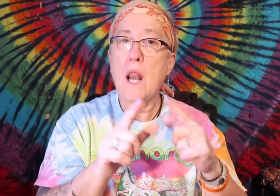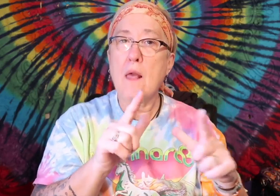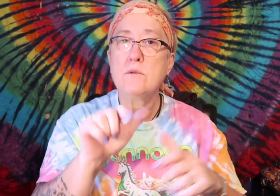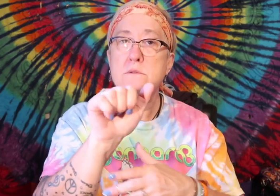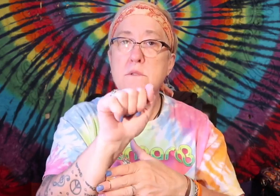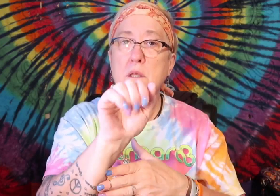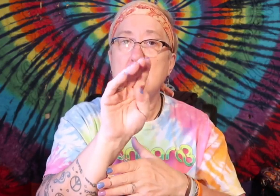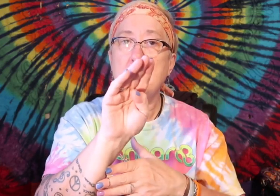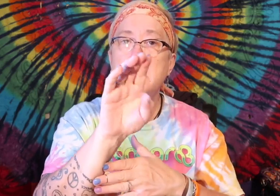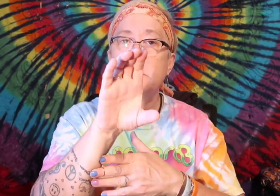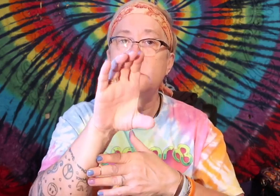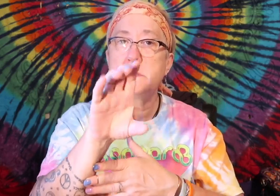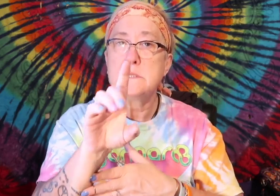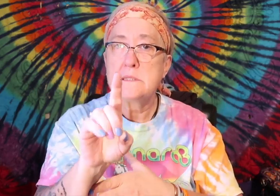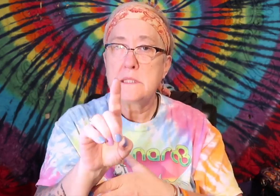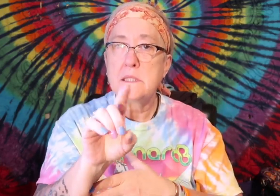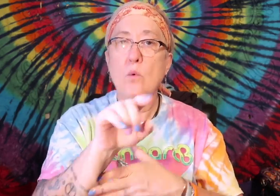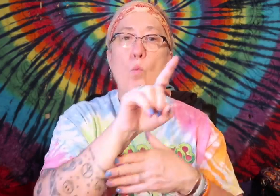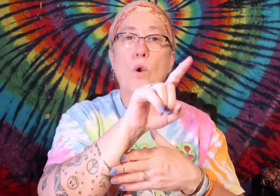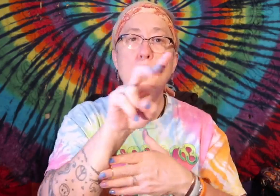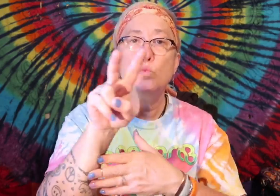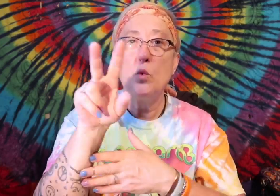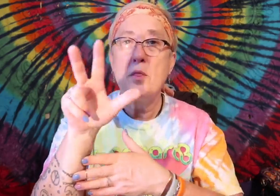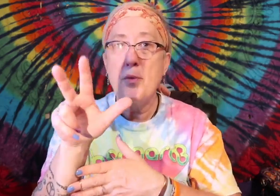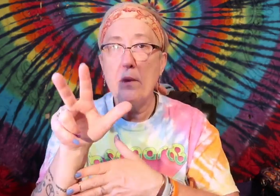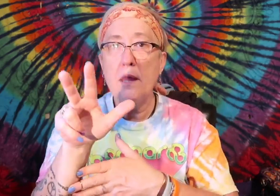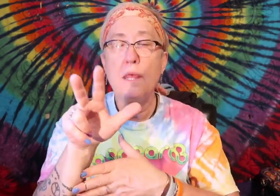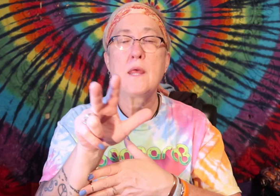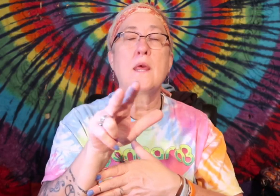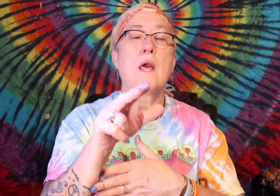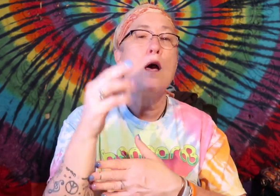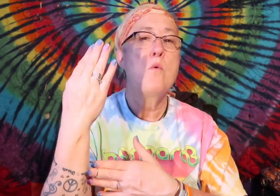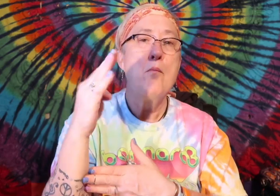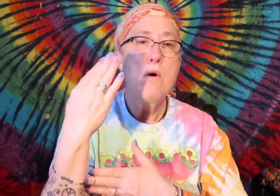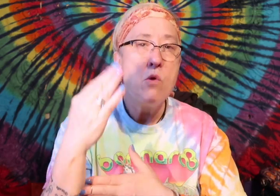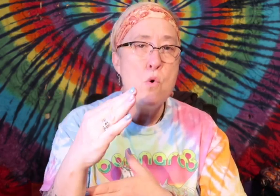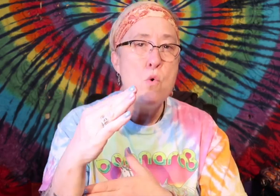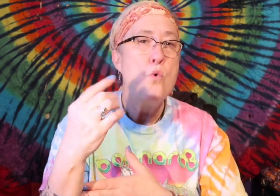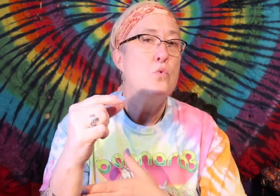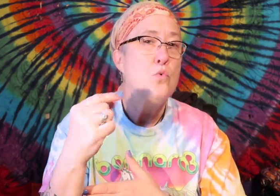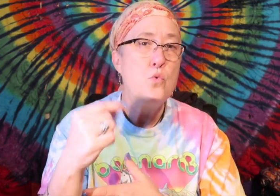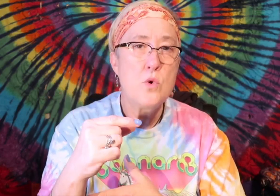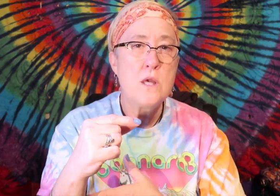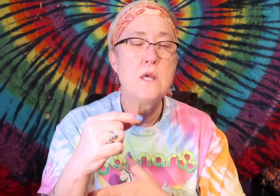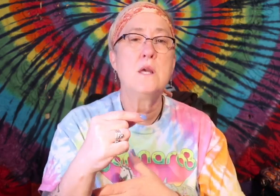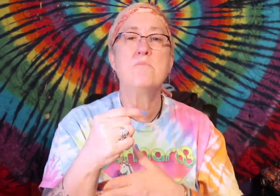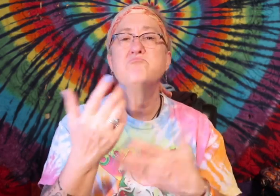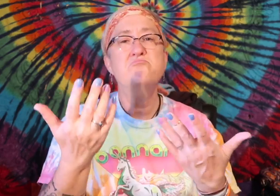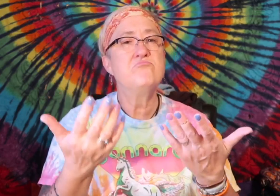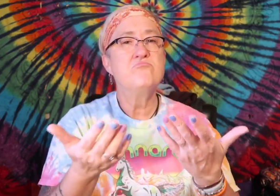When class started, it was very basic, like ABC 1, 2, 3, colors like blue and